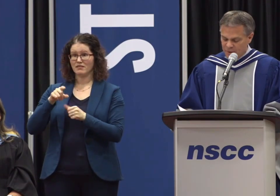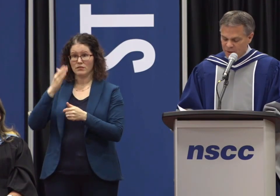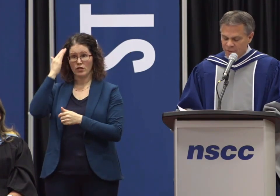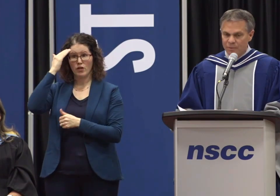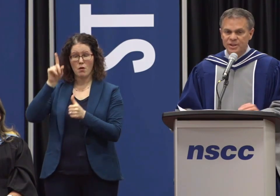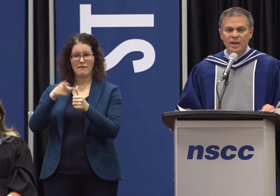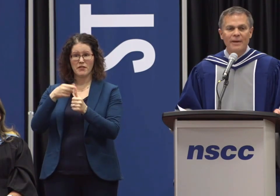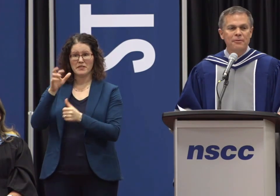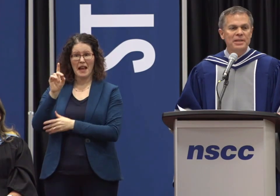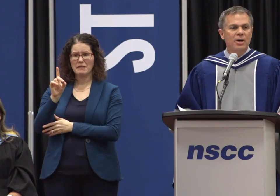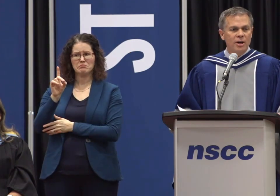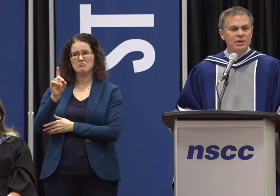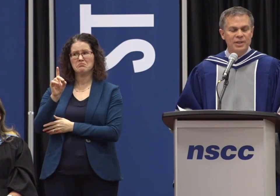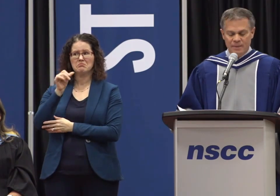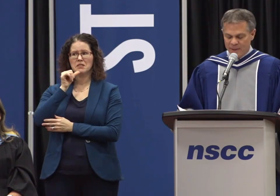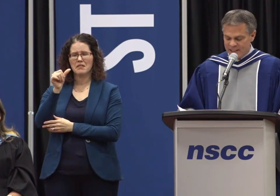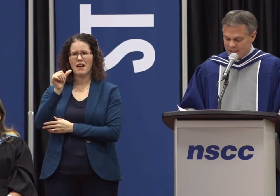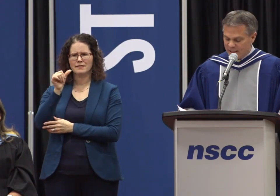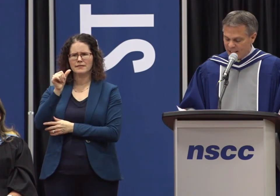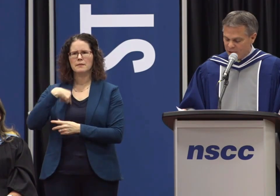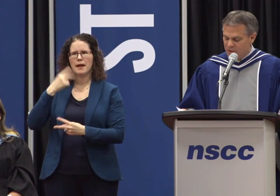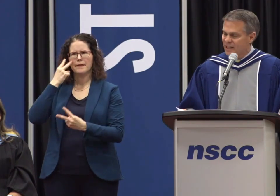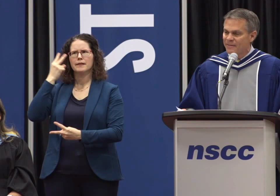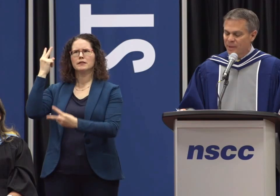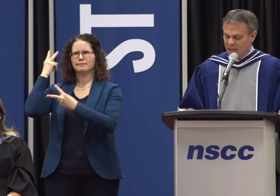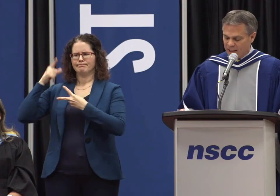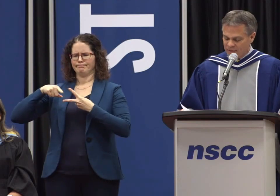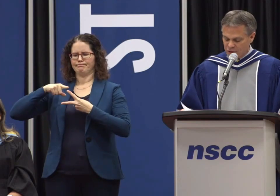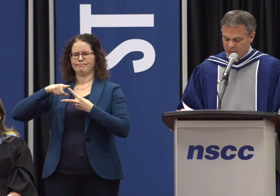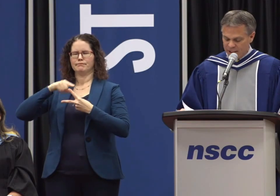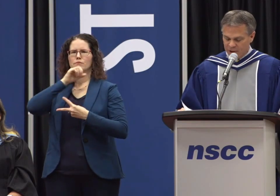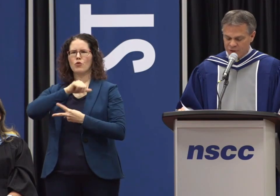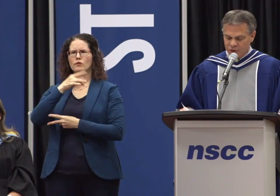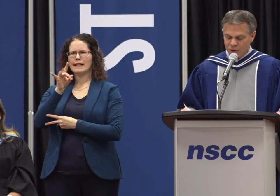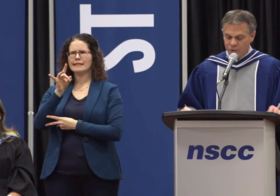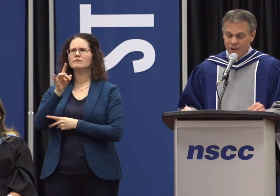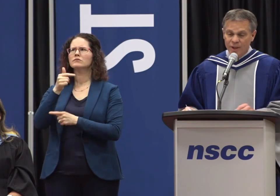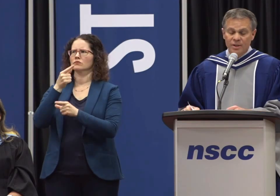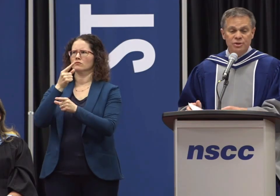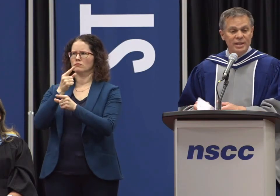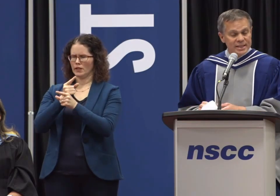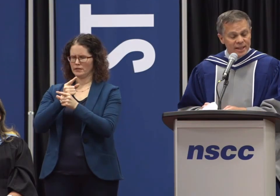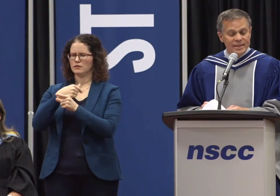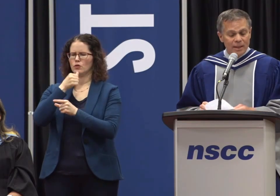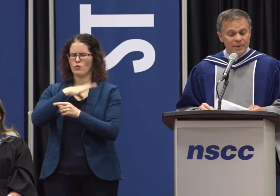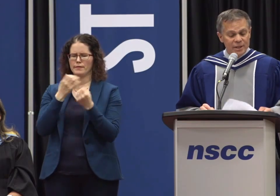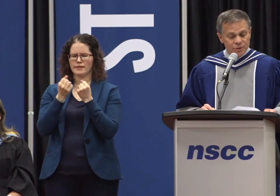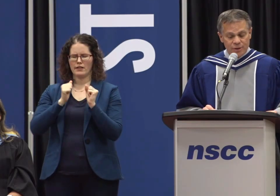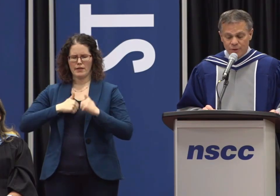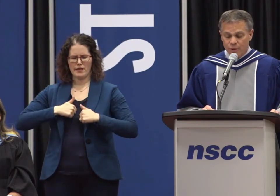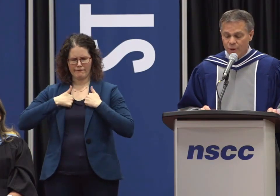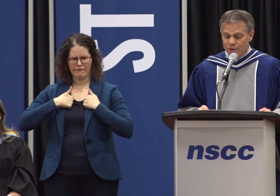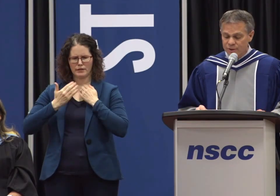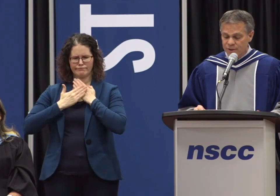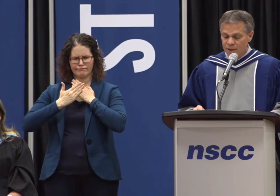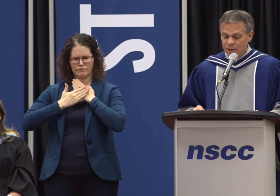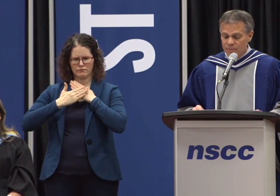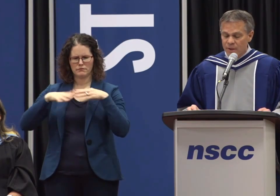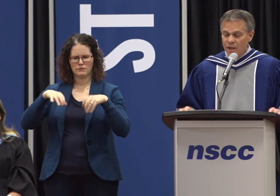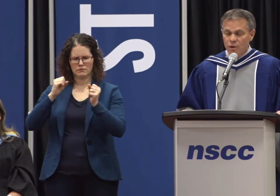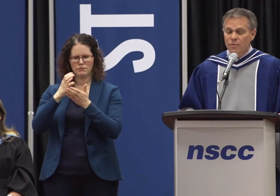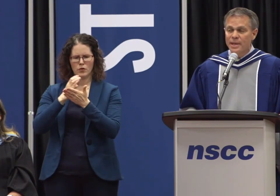myself that it was time for me to honor that amazing lady who saved my life so many years ago. So I signed up and I took the